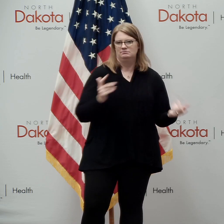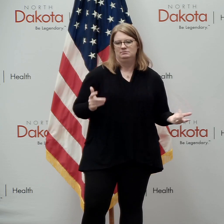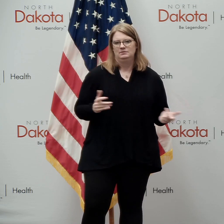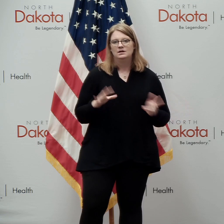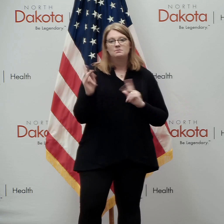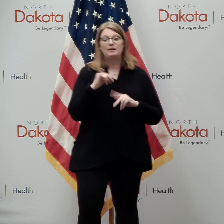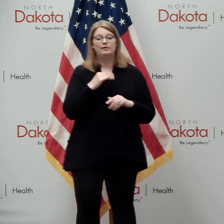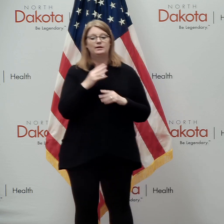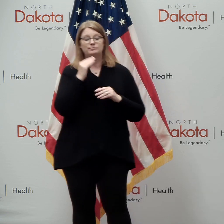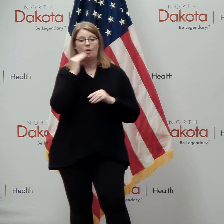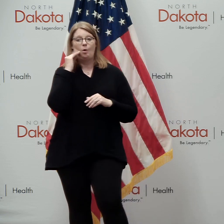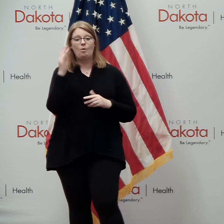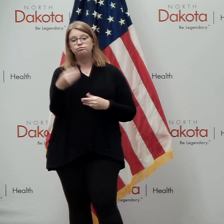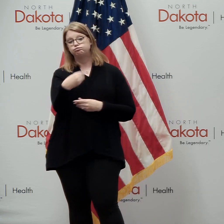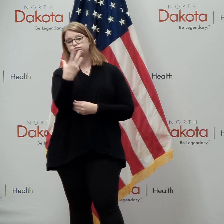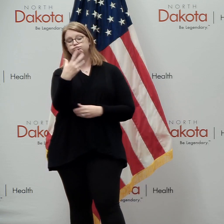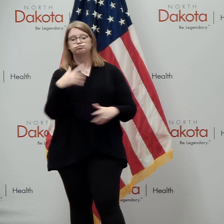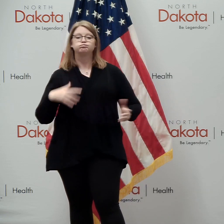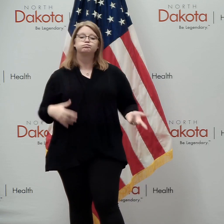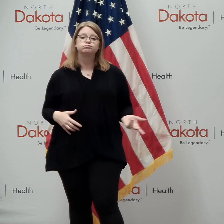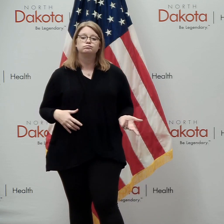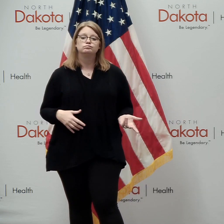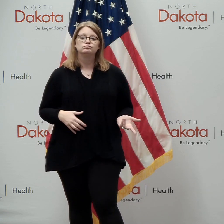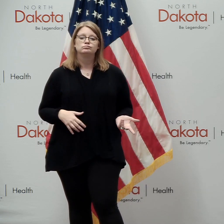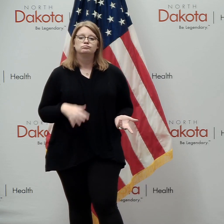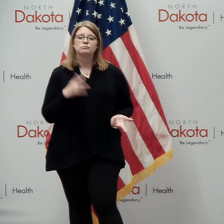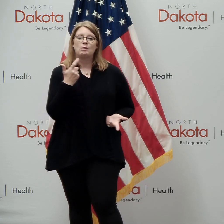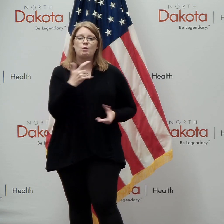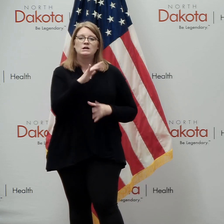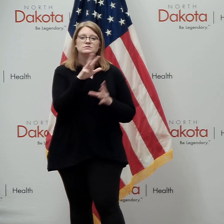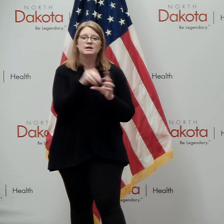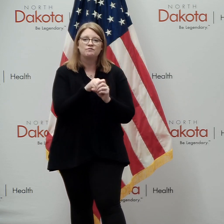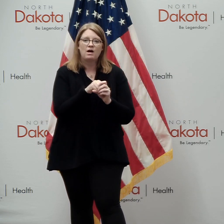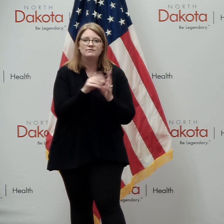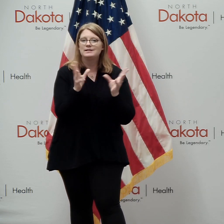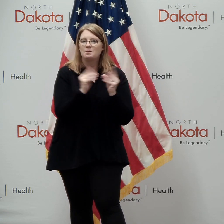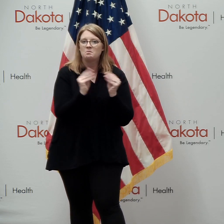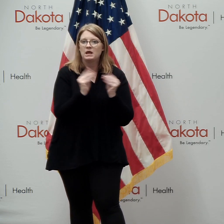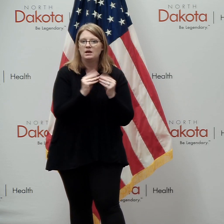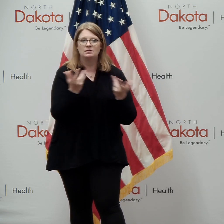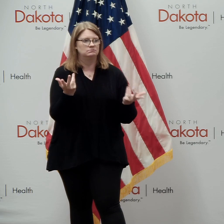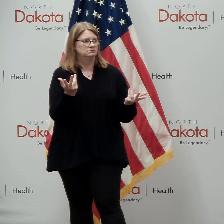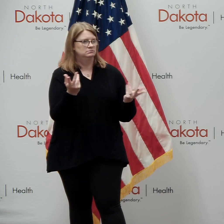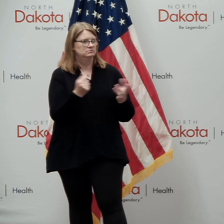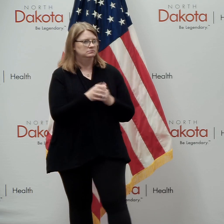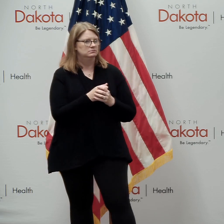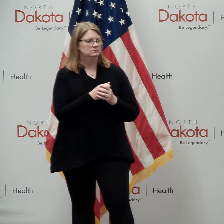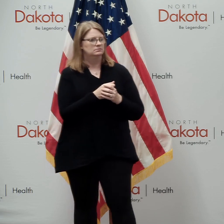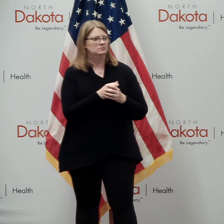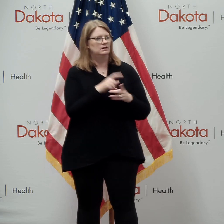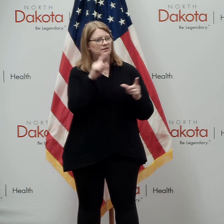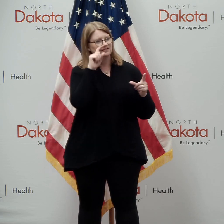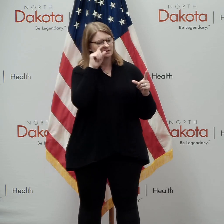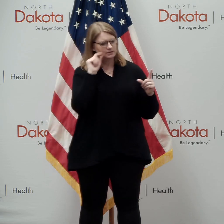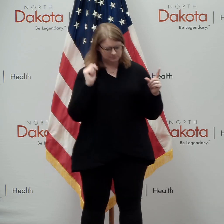dial in from home if they couldn't get a babysitter, for example. So I like when we can get broader input is what we want to try to